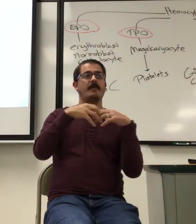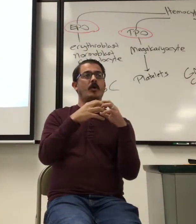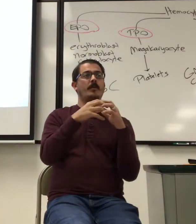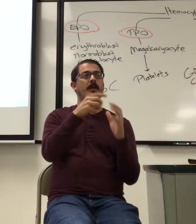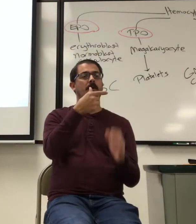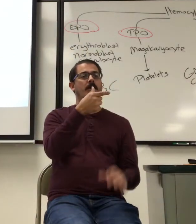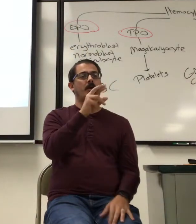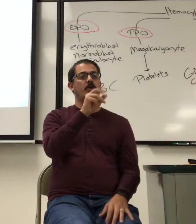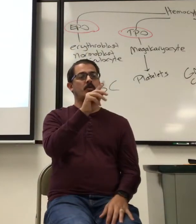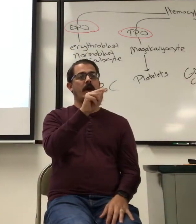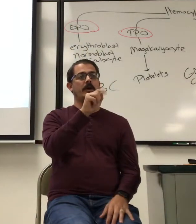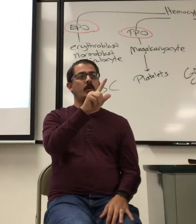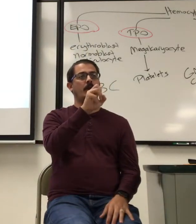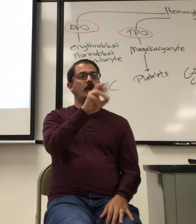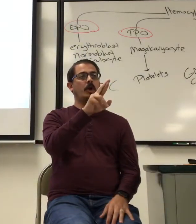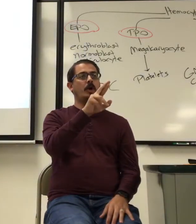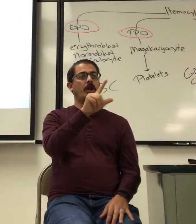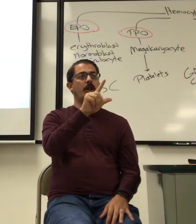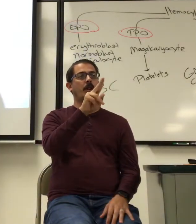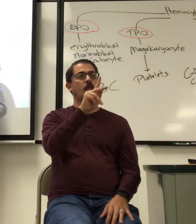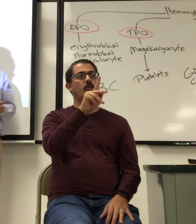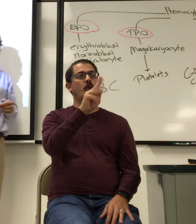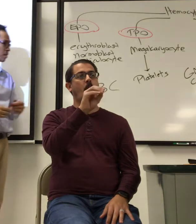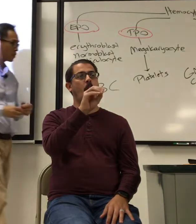granular leukocytes.